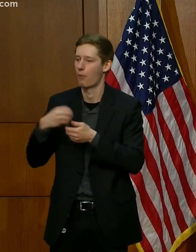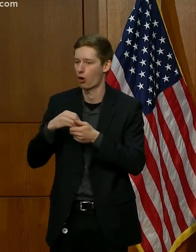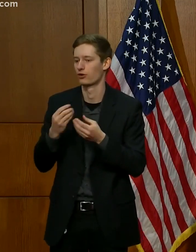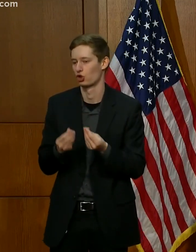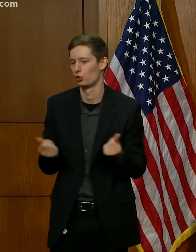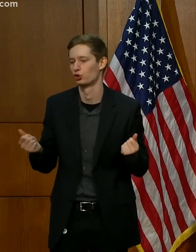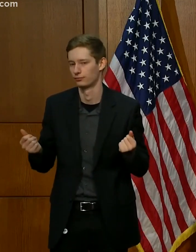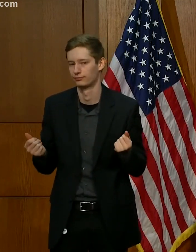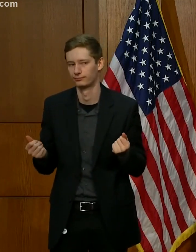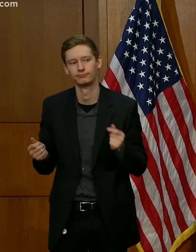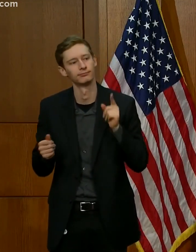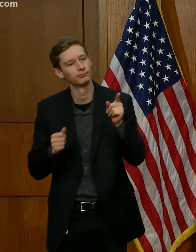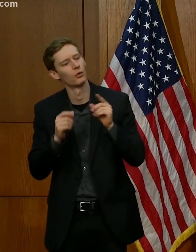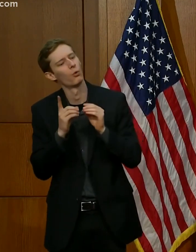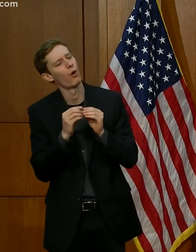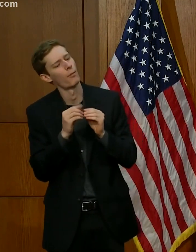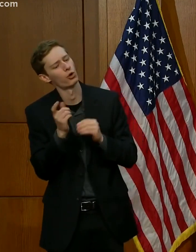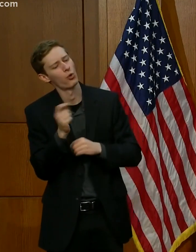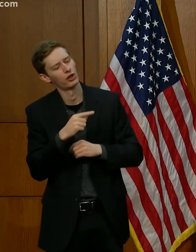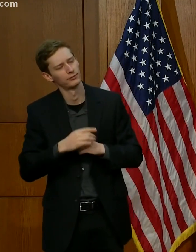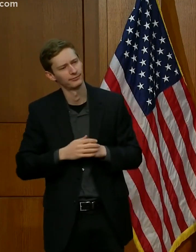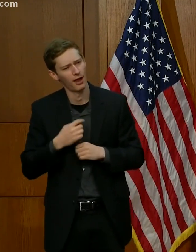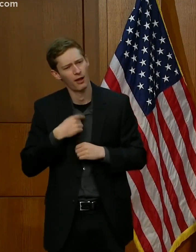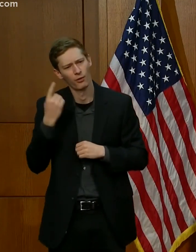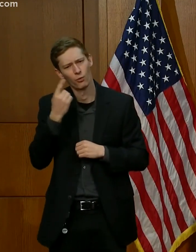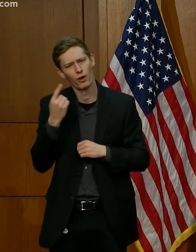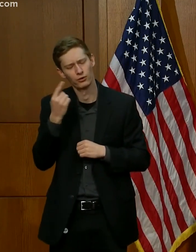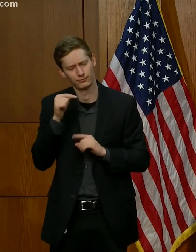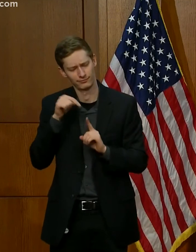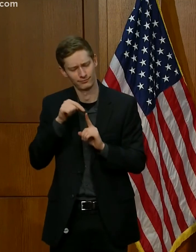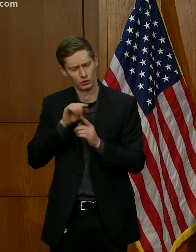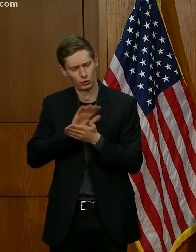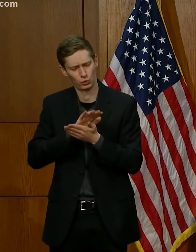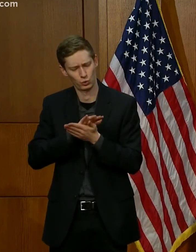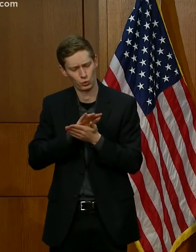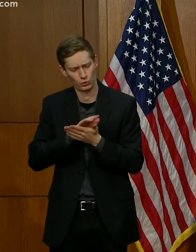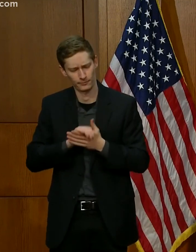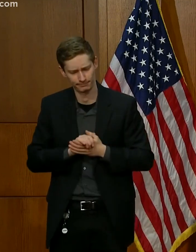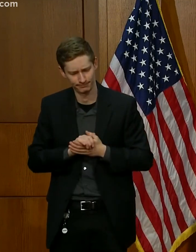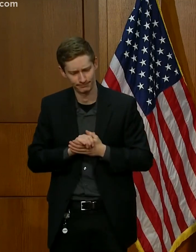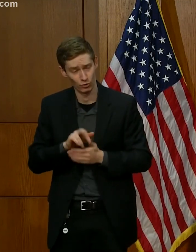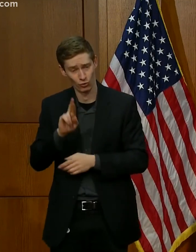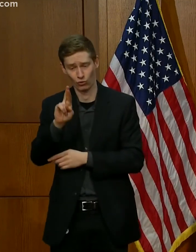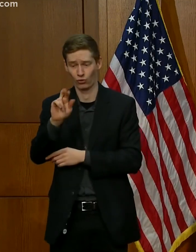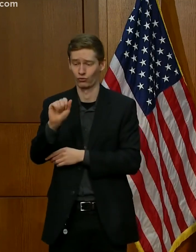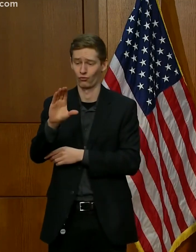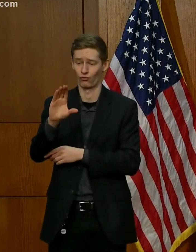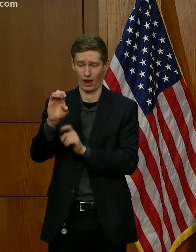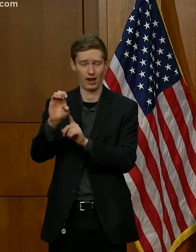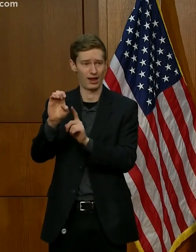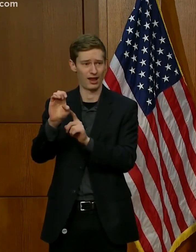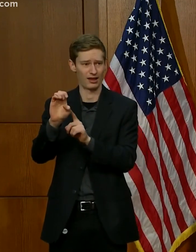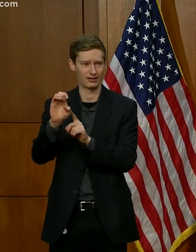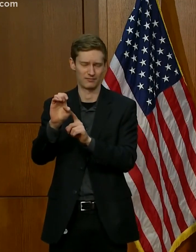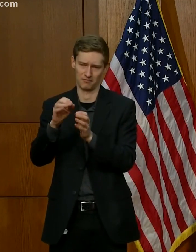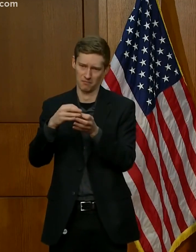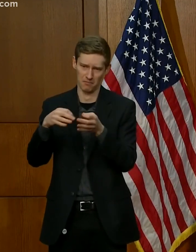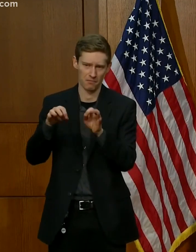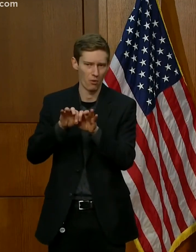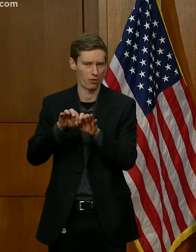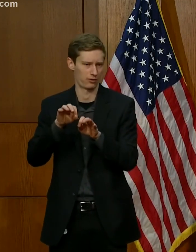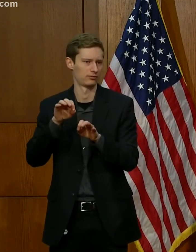Yes, ma'am. So back with the school thing, so race is a big predictor of who will stay virtual and why. And so